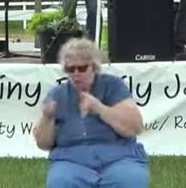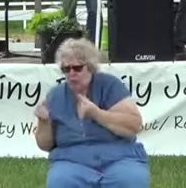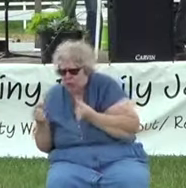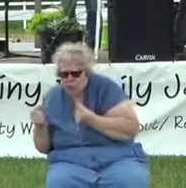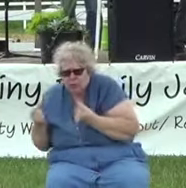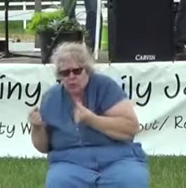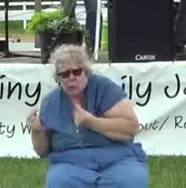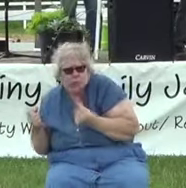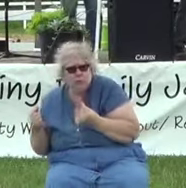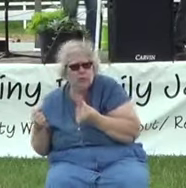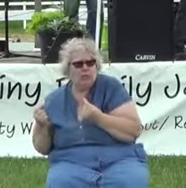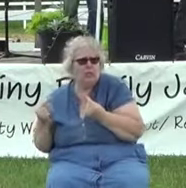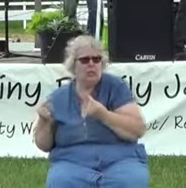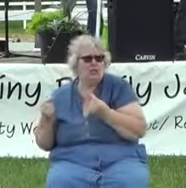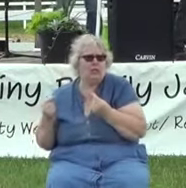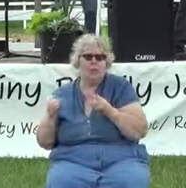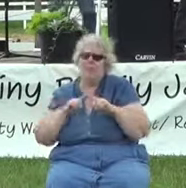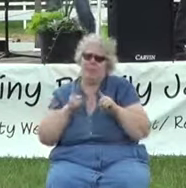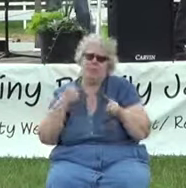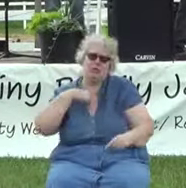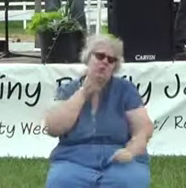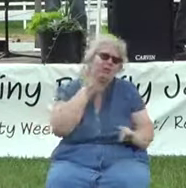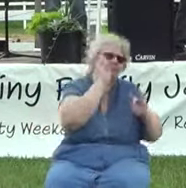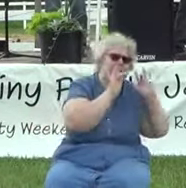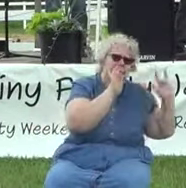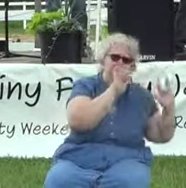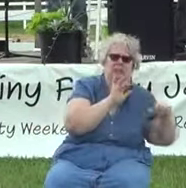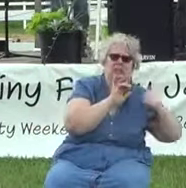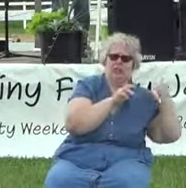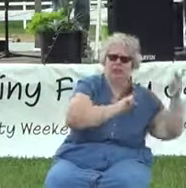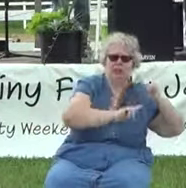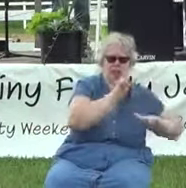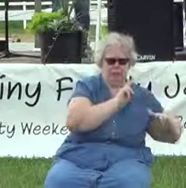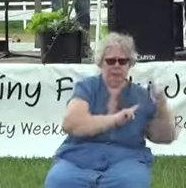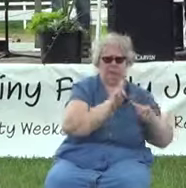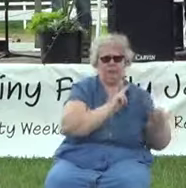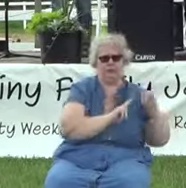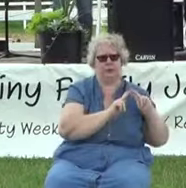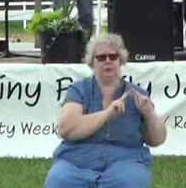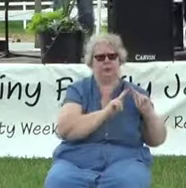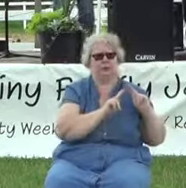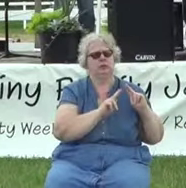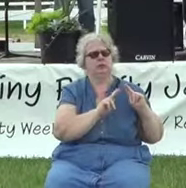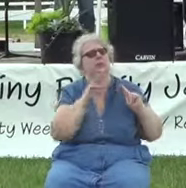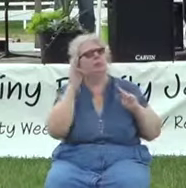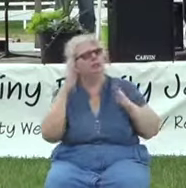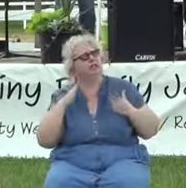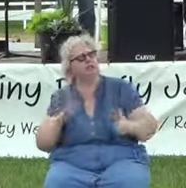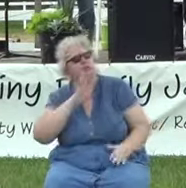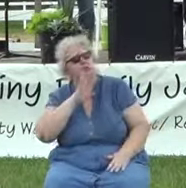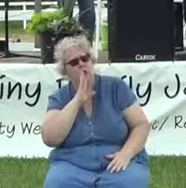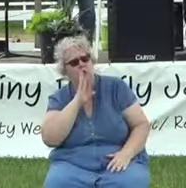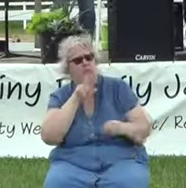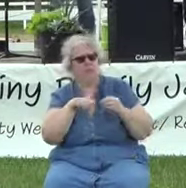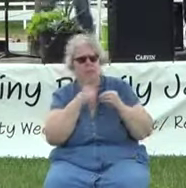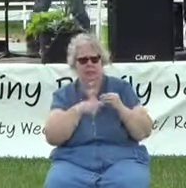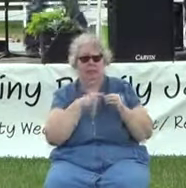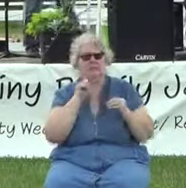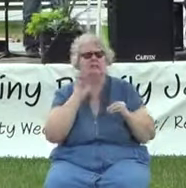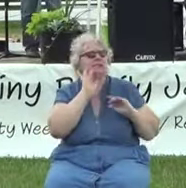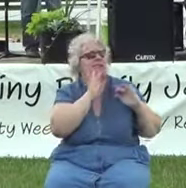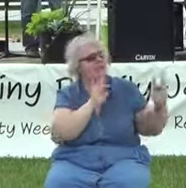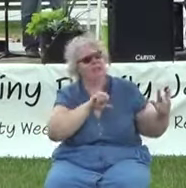And what we don't know is we're touching others. And Pastor Mike is talking here. He's talking about touching others. He's talking about that fellowship we